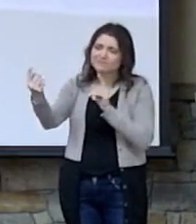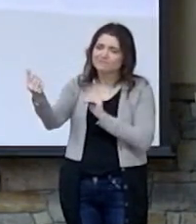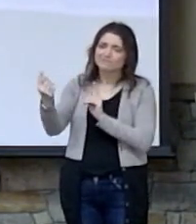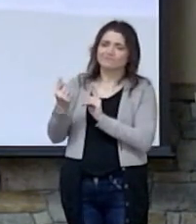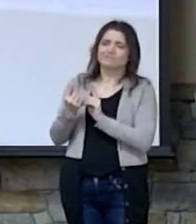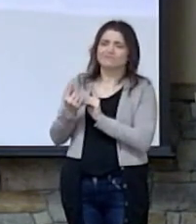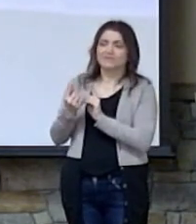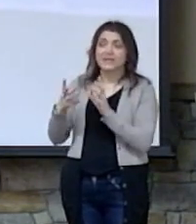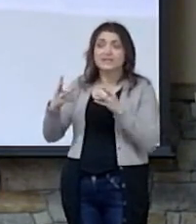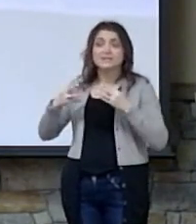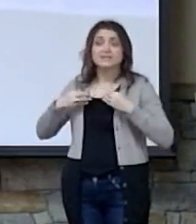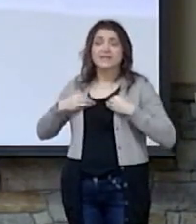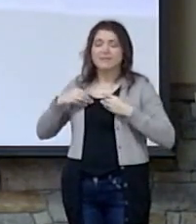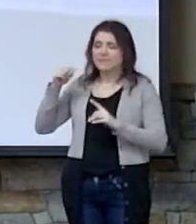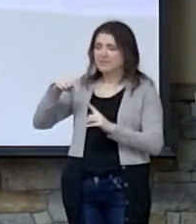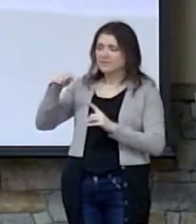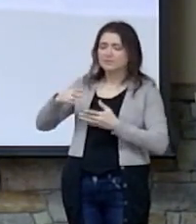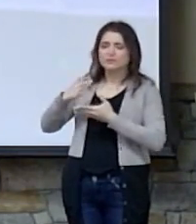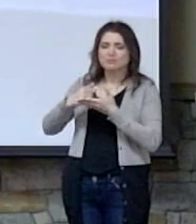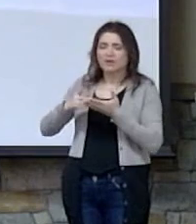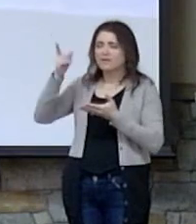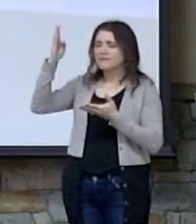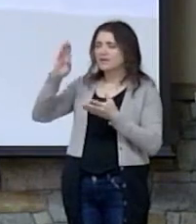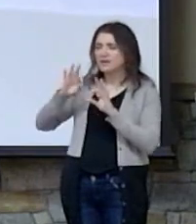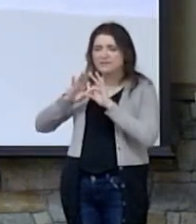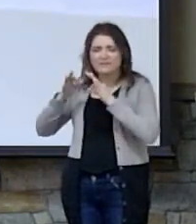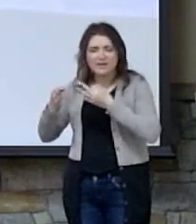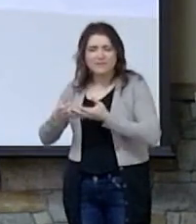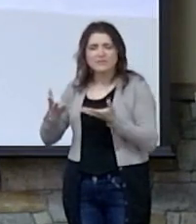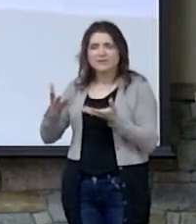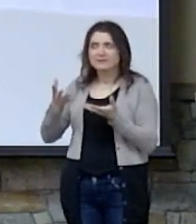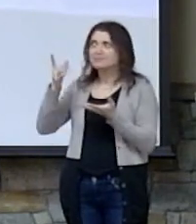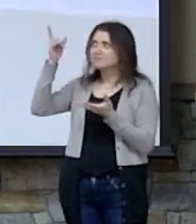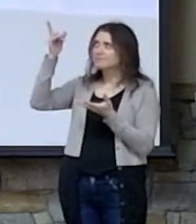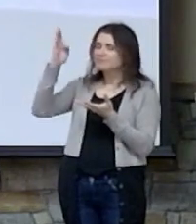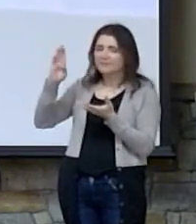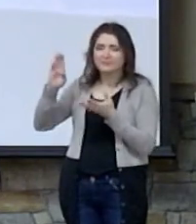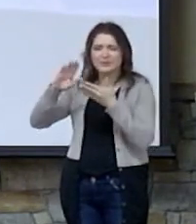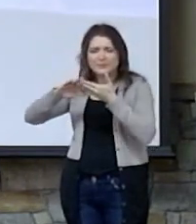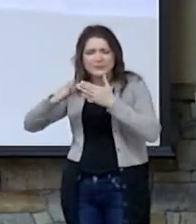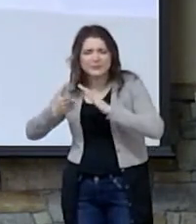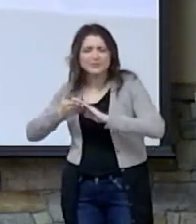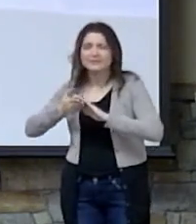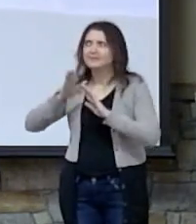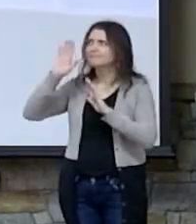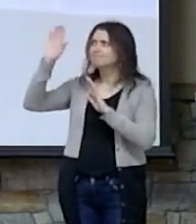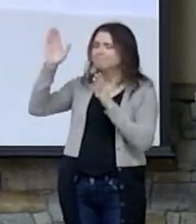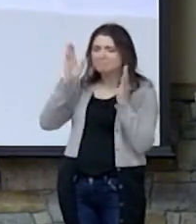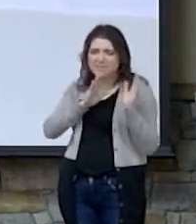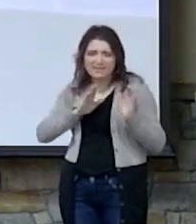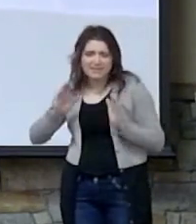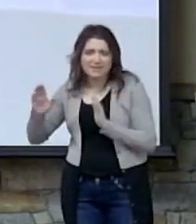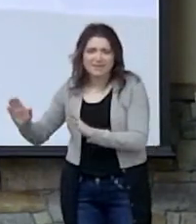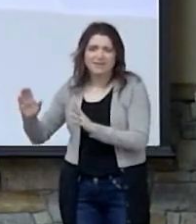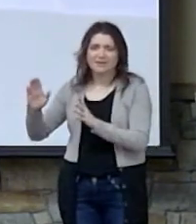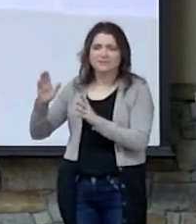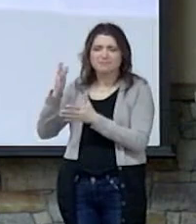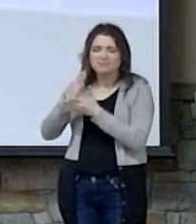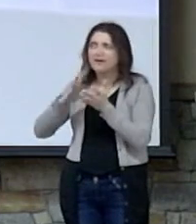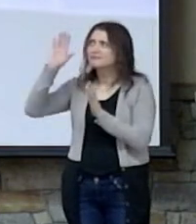of God's family. It's a part of God's community. It's a part of God's plan. It's a part of being in God's